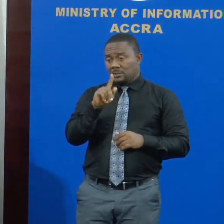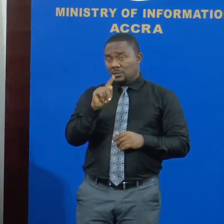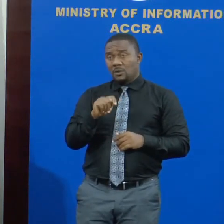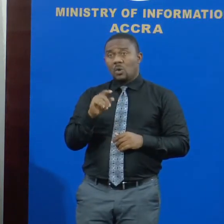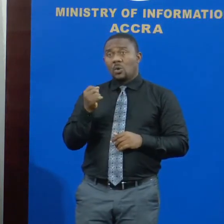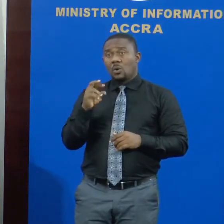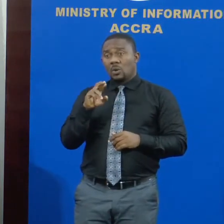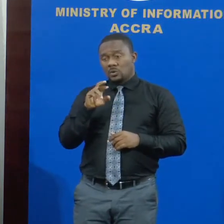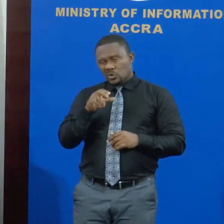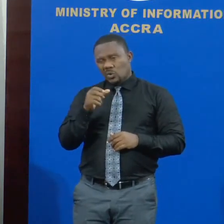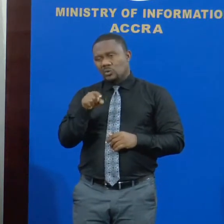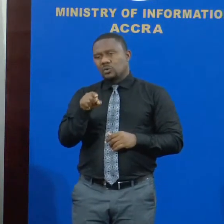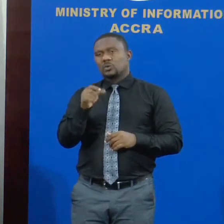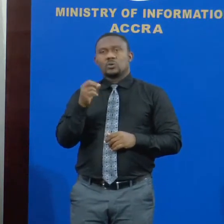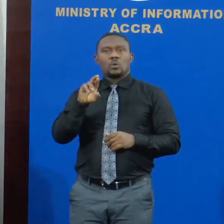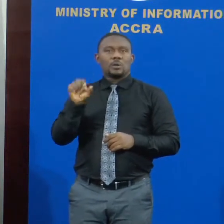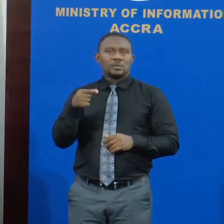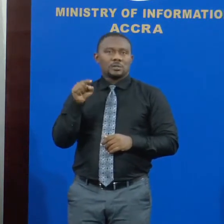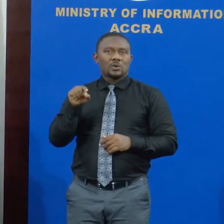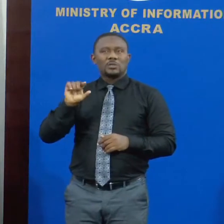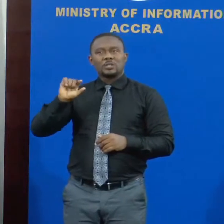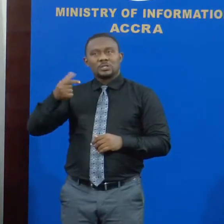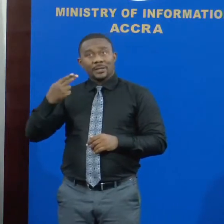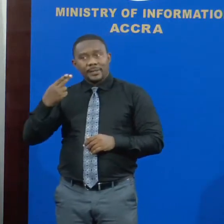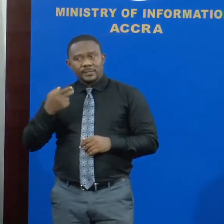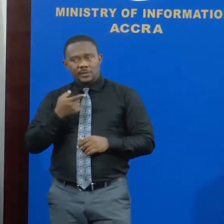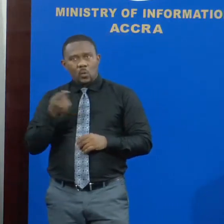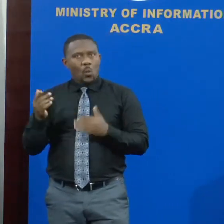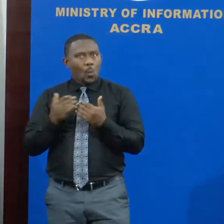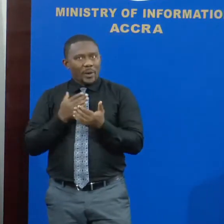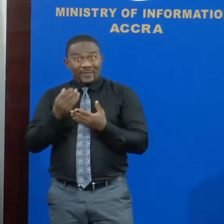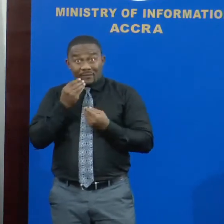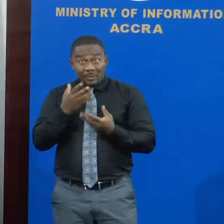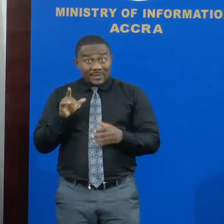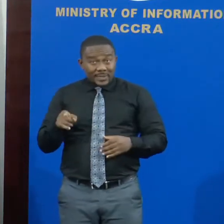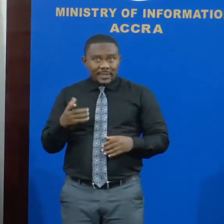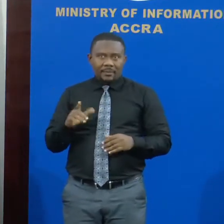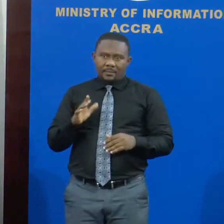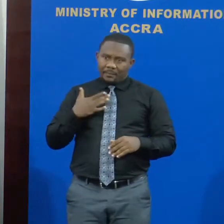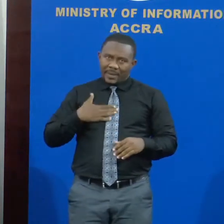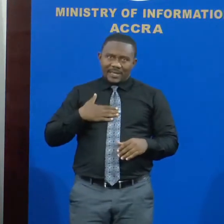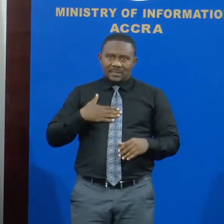www.snit.org.gh, and follow the instructions from there. Again, it's quite